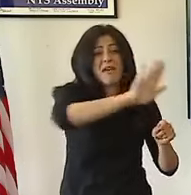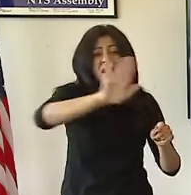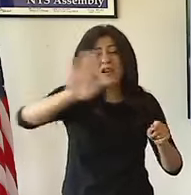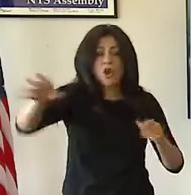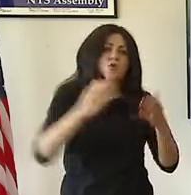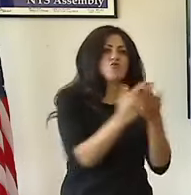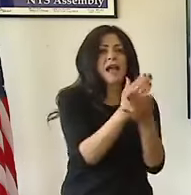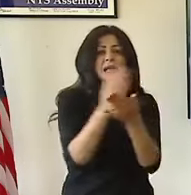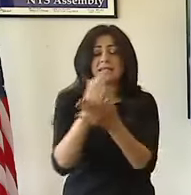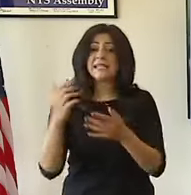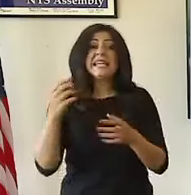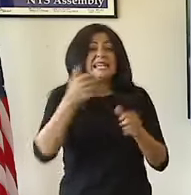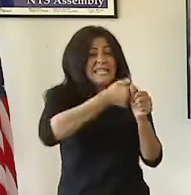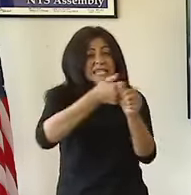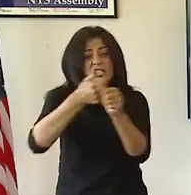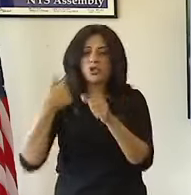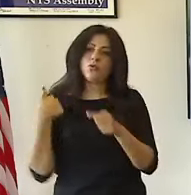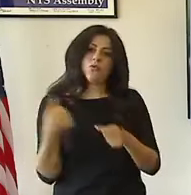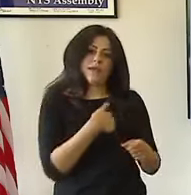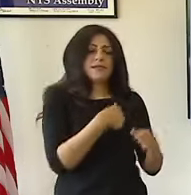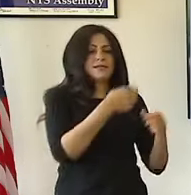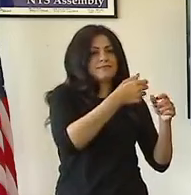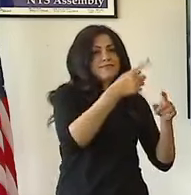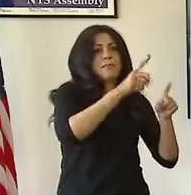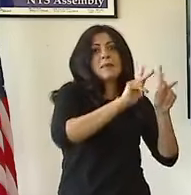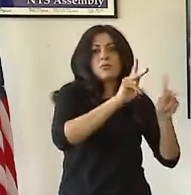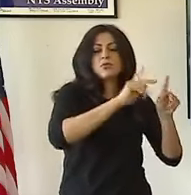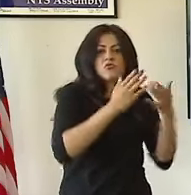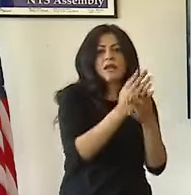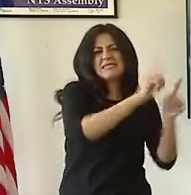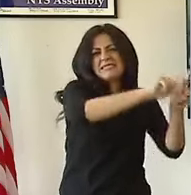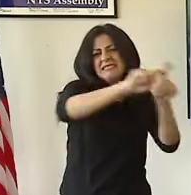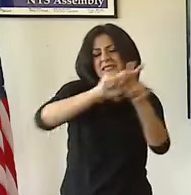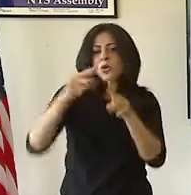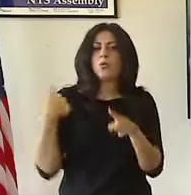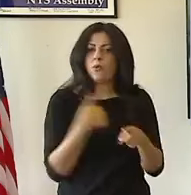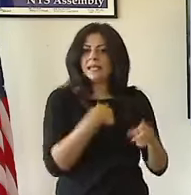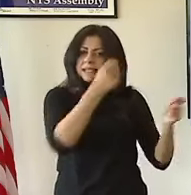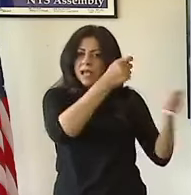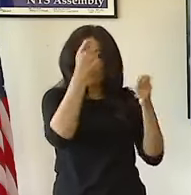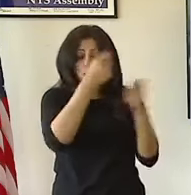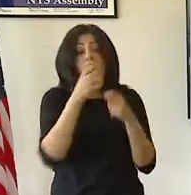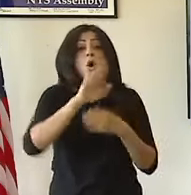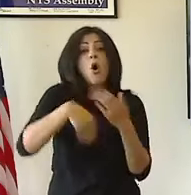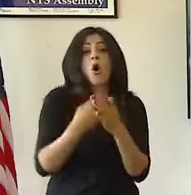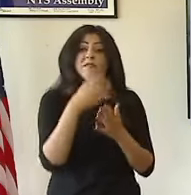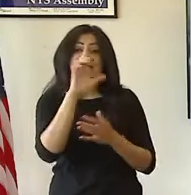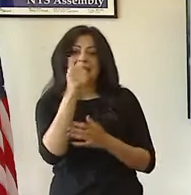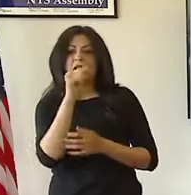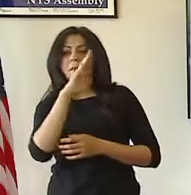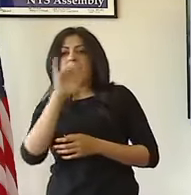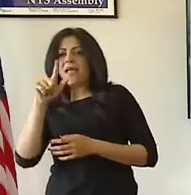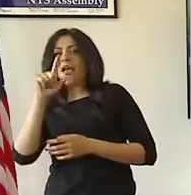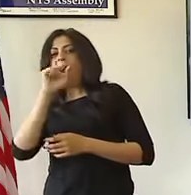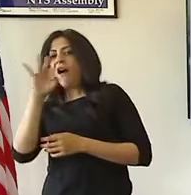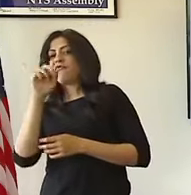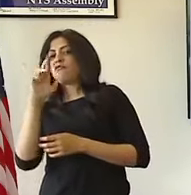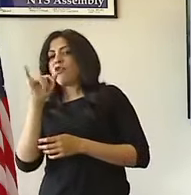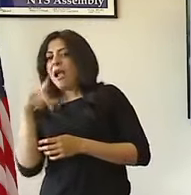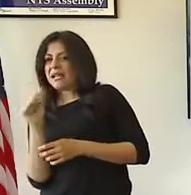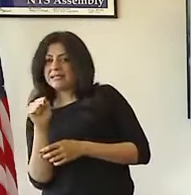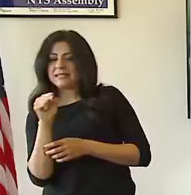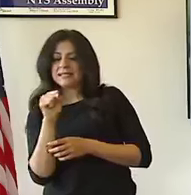celebrate those rights. All 10 of those Bill of Rights were born in a government sense,